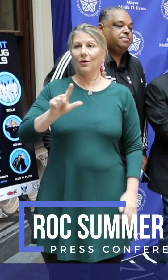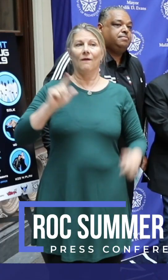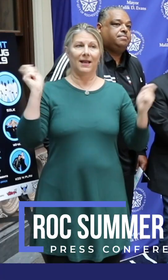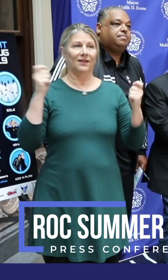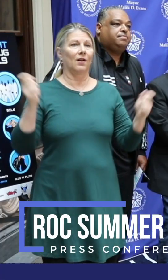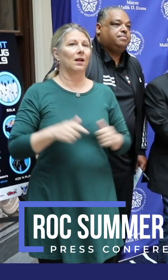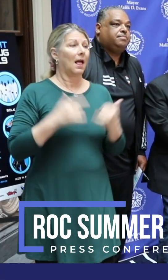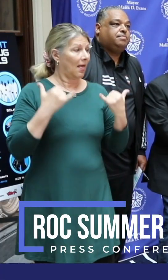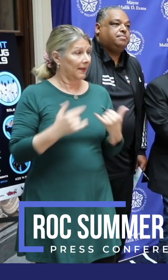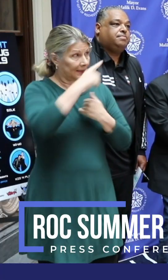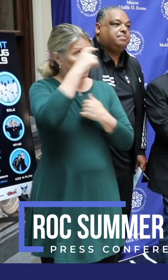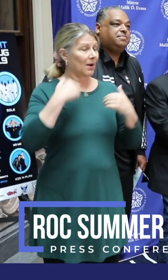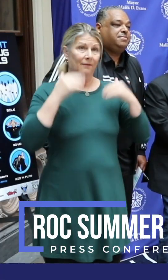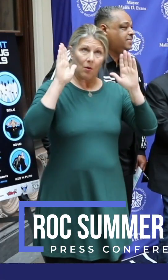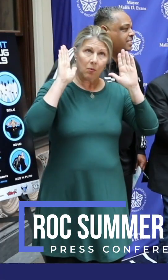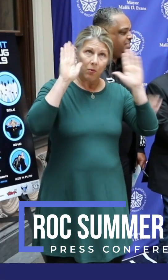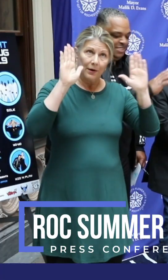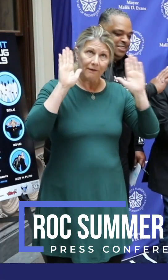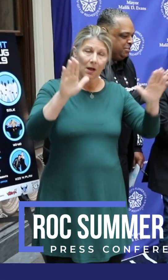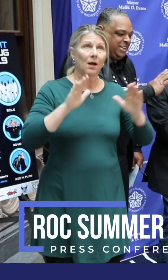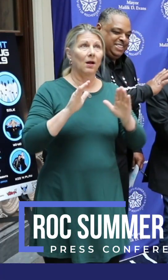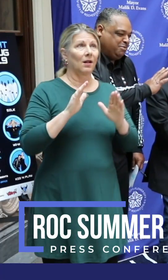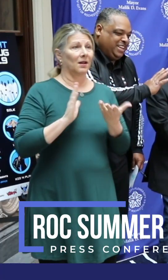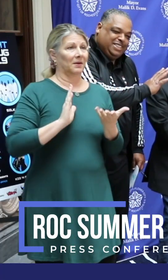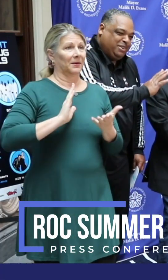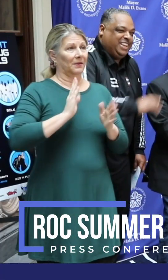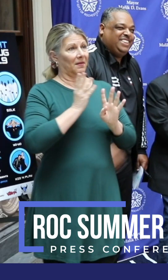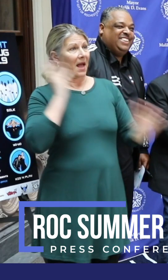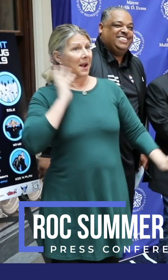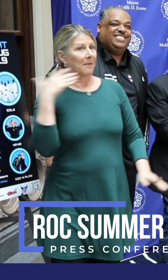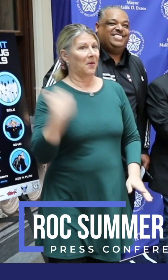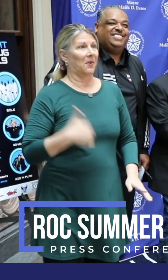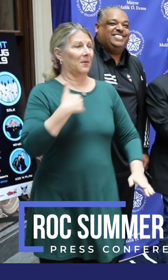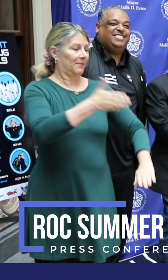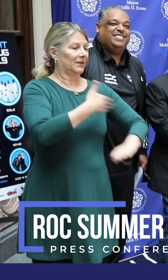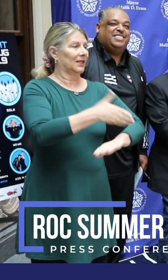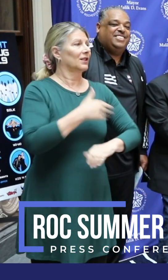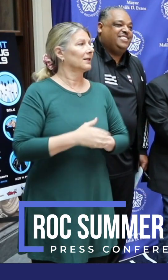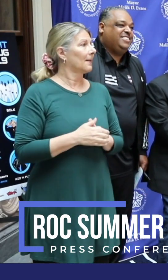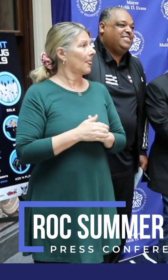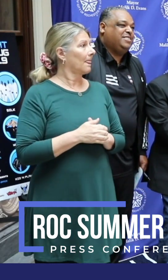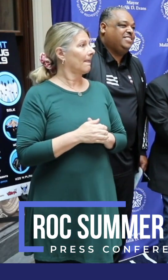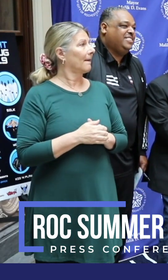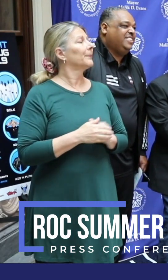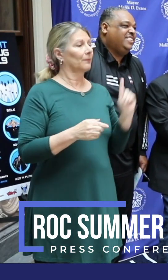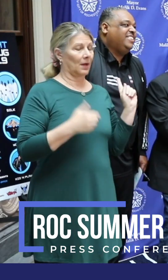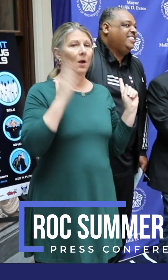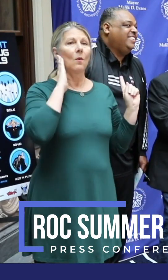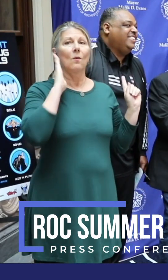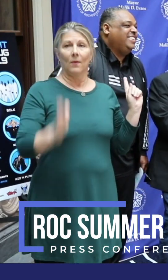This summer we have a great lineup. I'm not gonna get ahead of Varick. I'm gonna let him announce that. And then after he announces it, I'll spit some of the lyrics